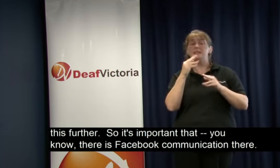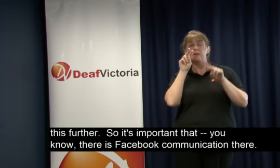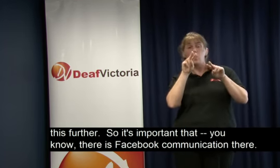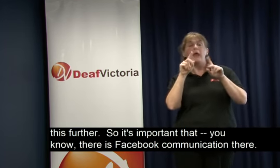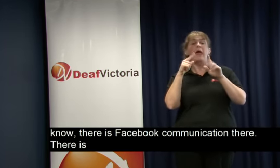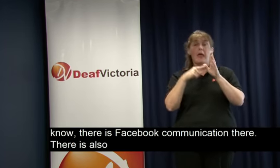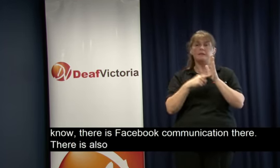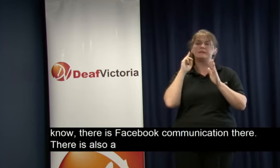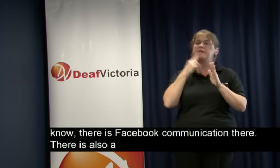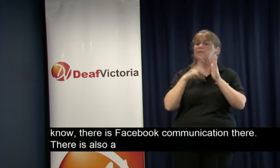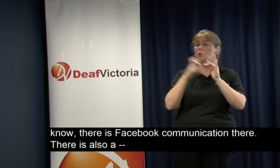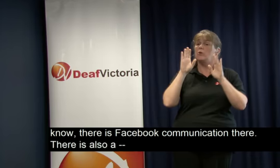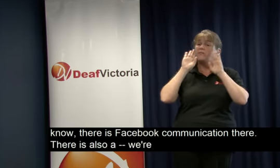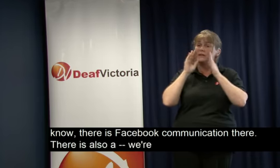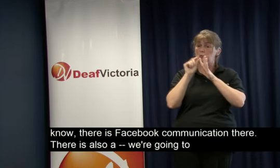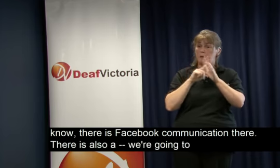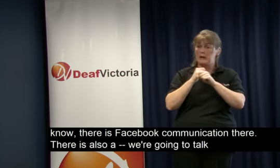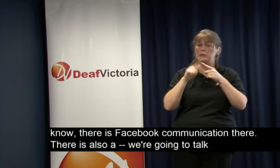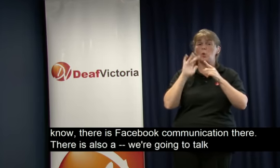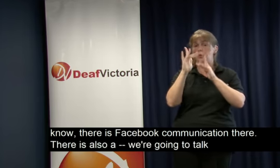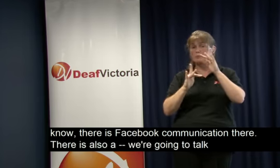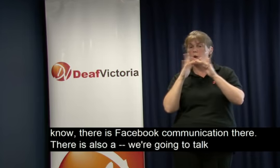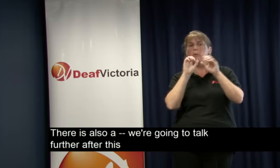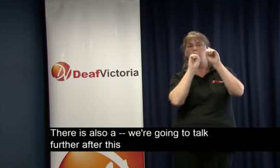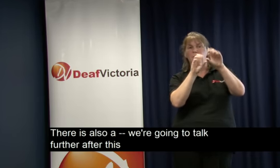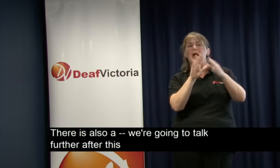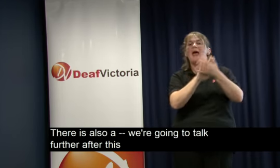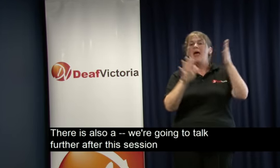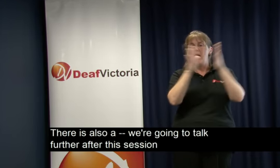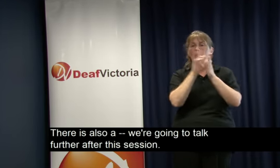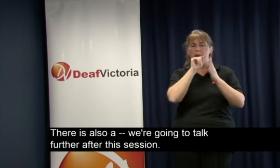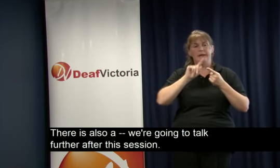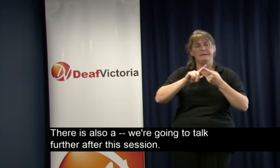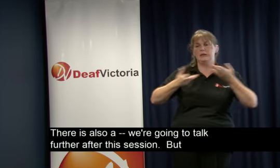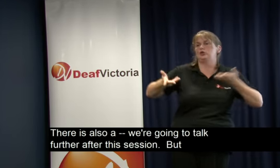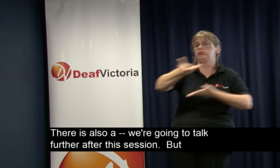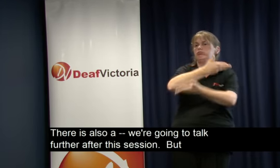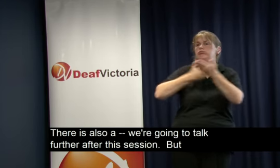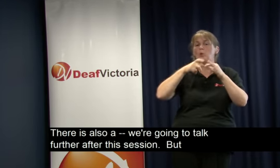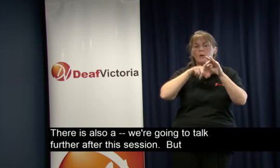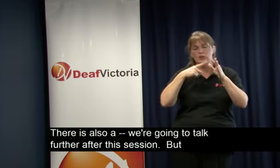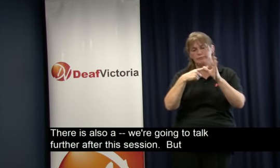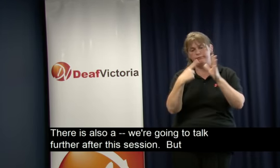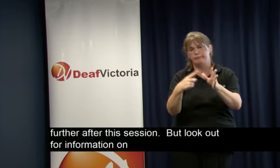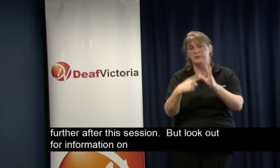after this session, but look out for information on Deaf Australia and Victoria's